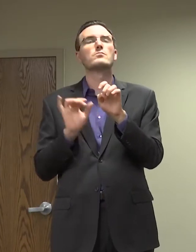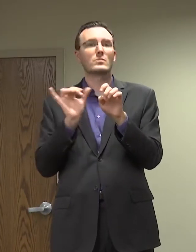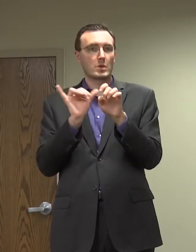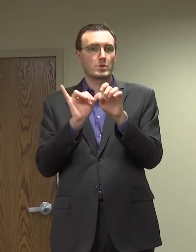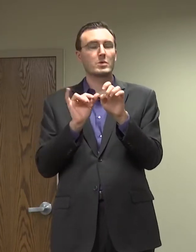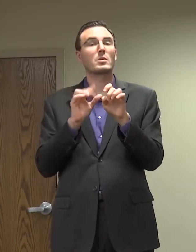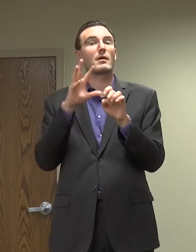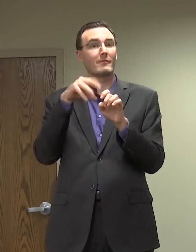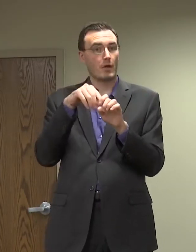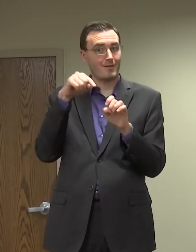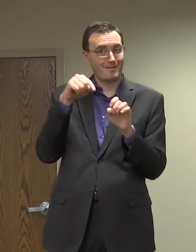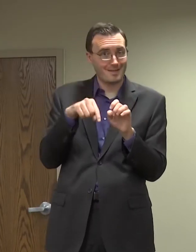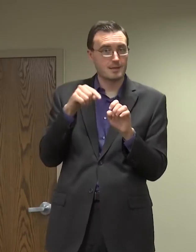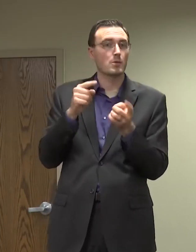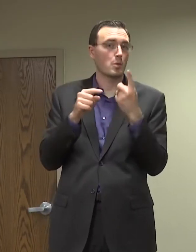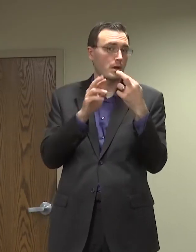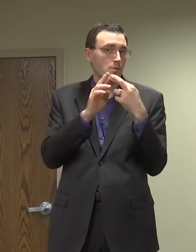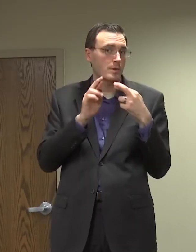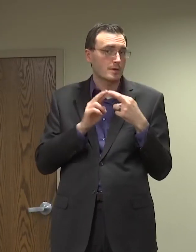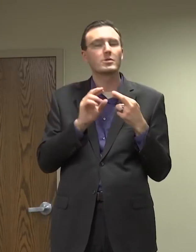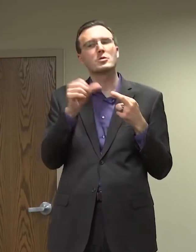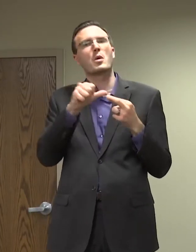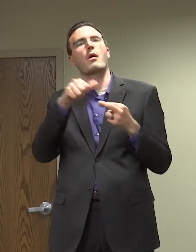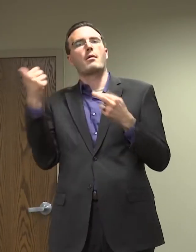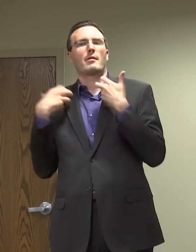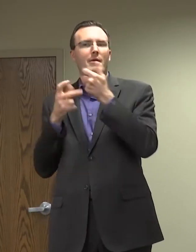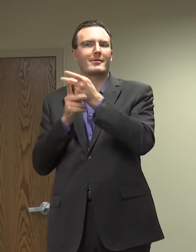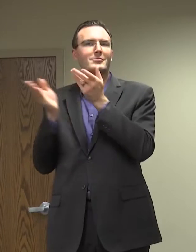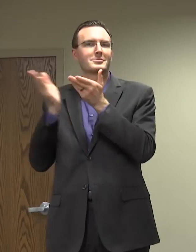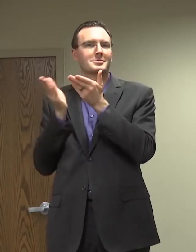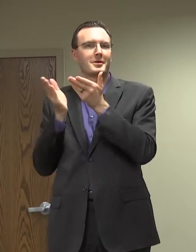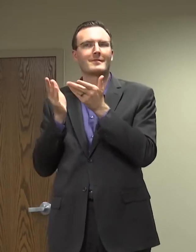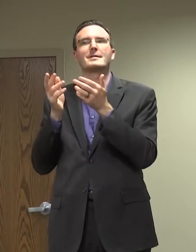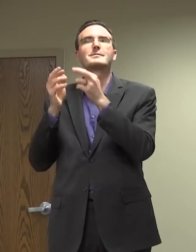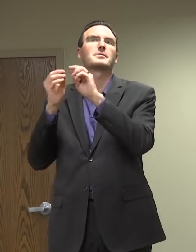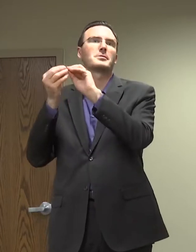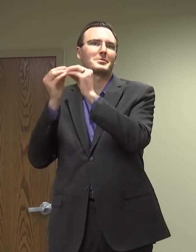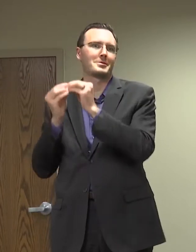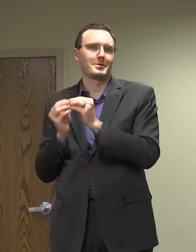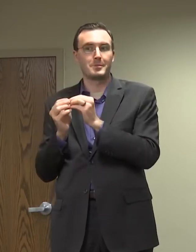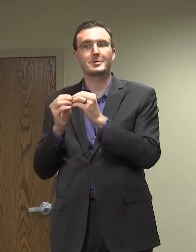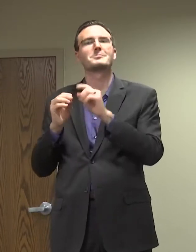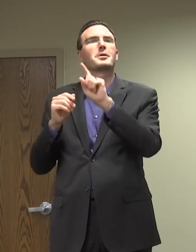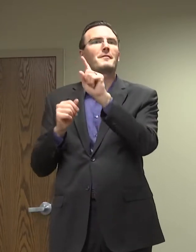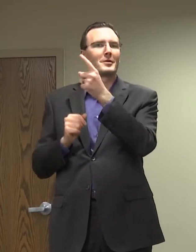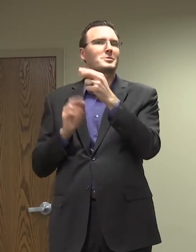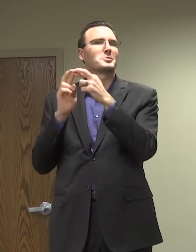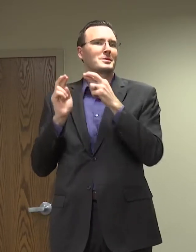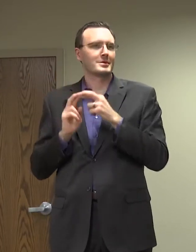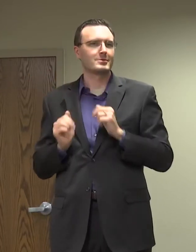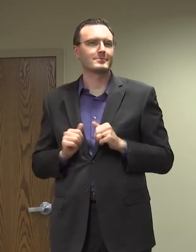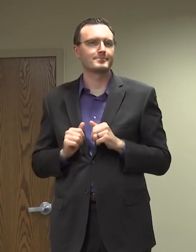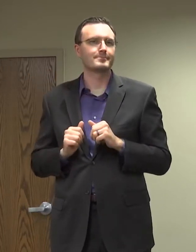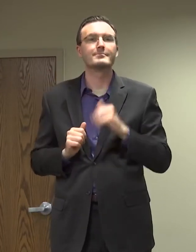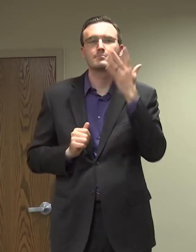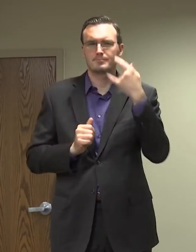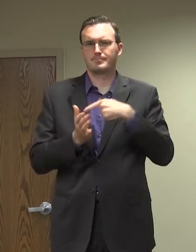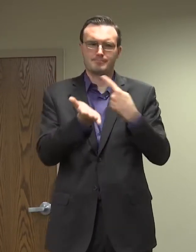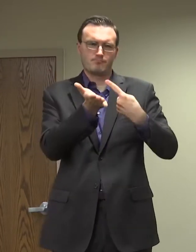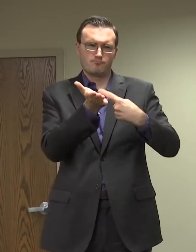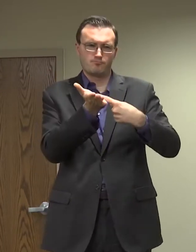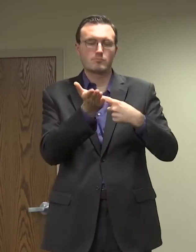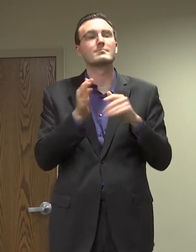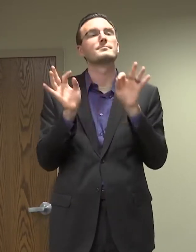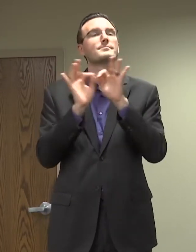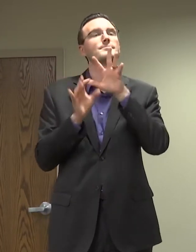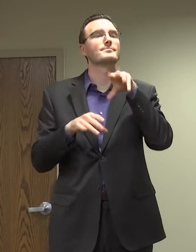healthcare services, because one of the big metrics as we look throughout the nation was the capability and ability of our hospitals to provide the care needed for